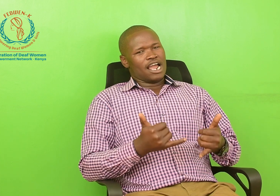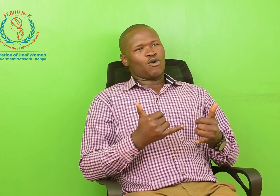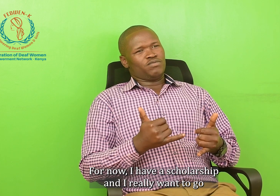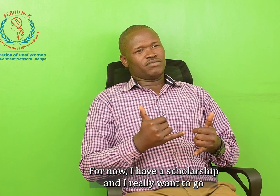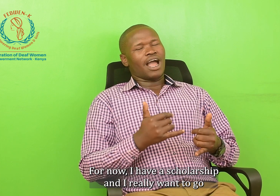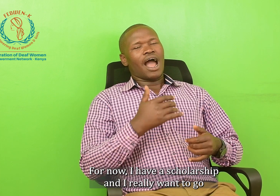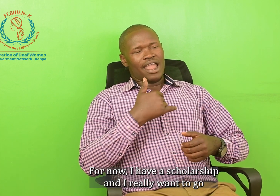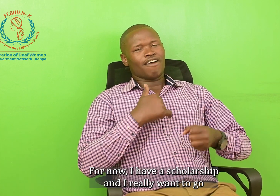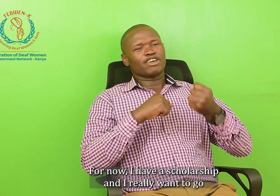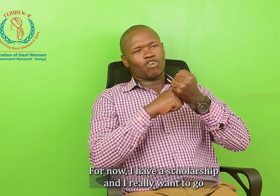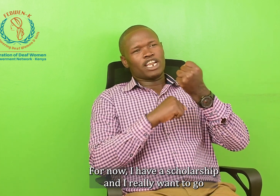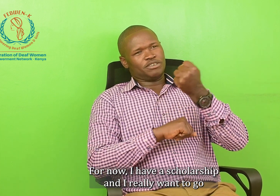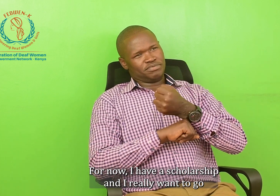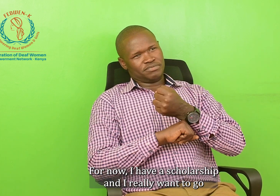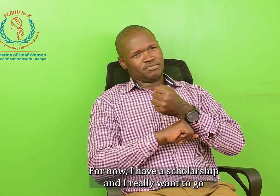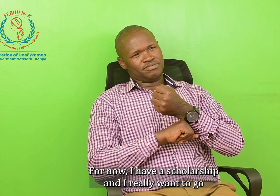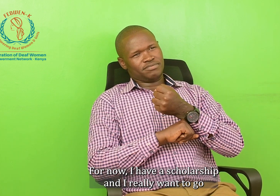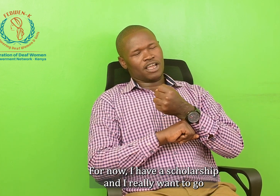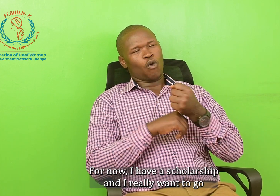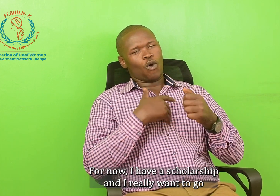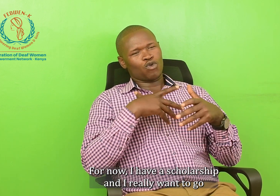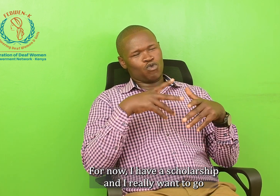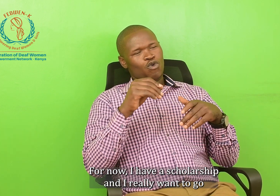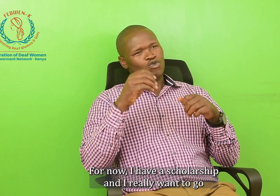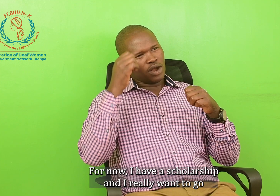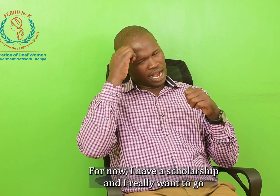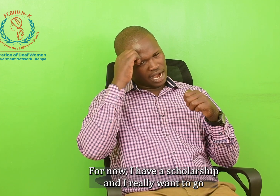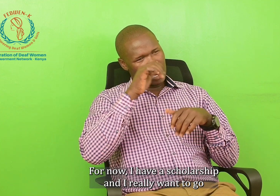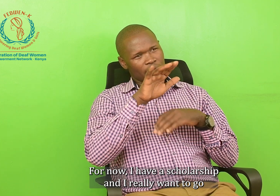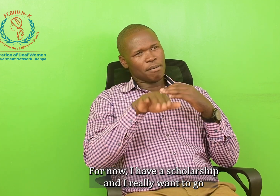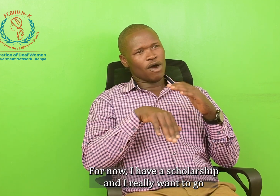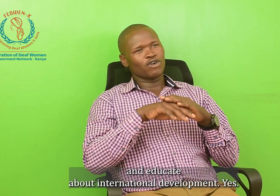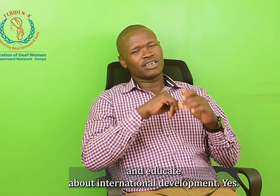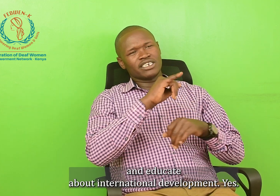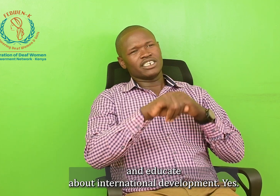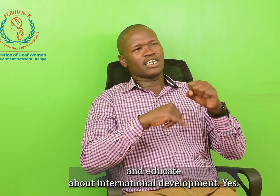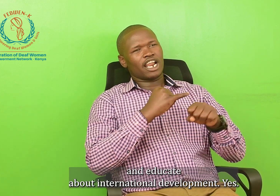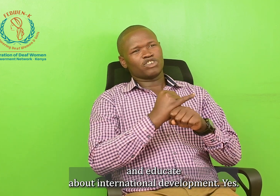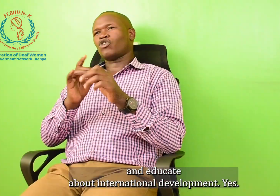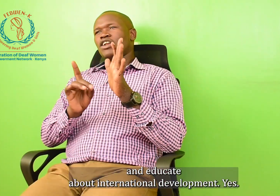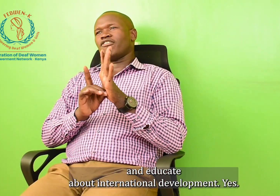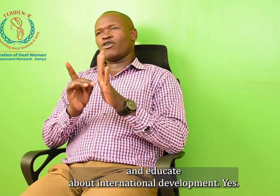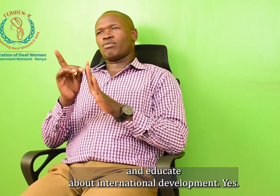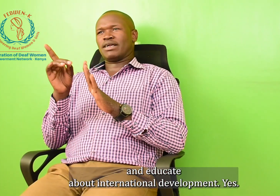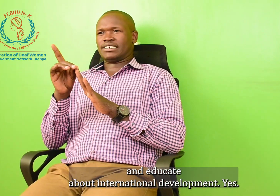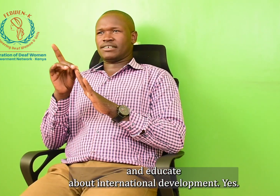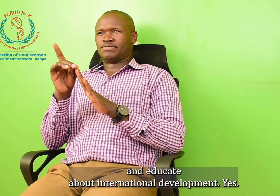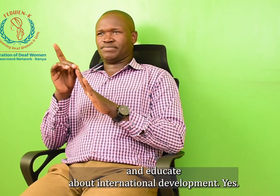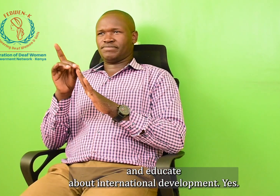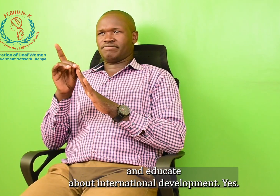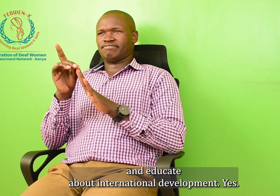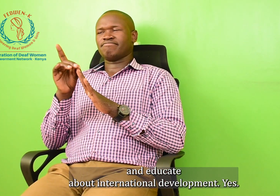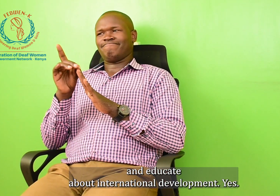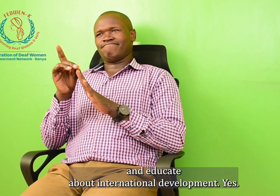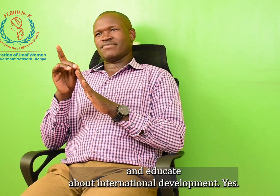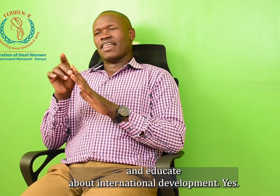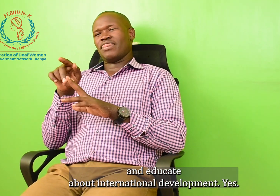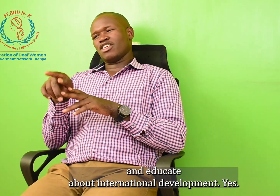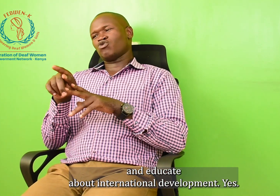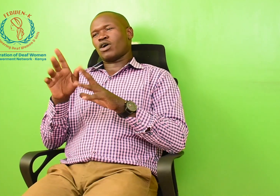For now, I have a scholarship and I really want to go and educate about international development. Yes,